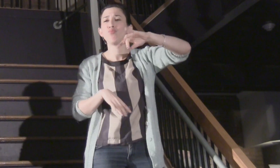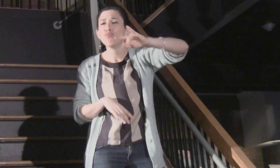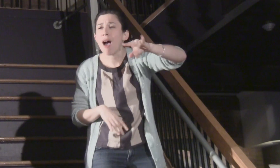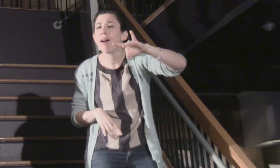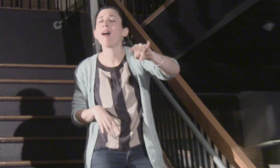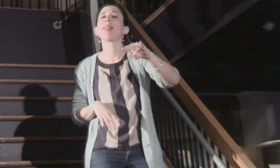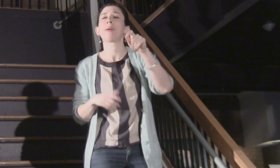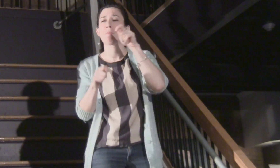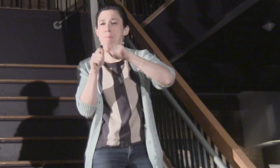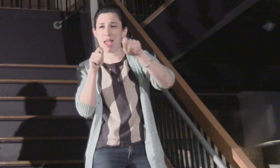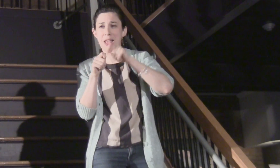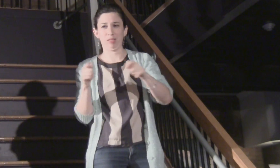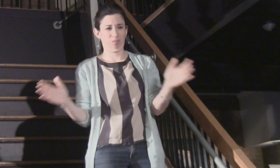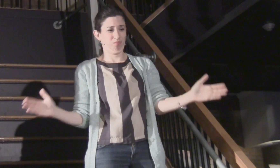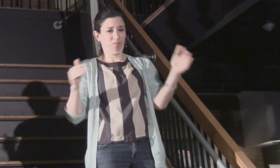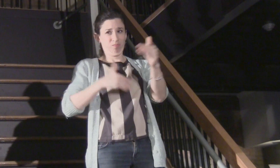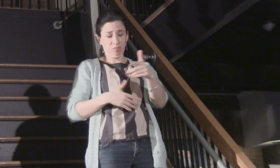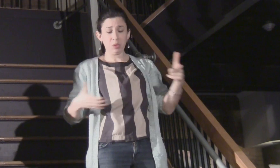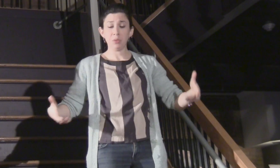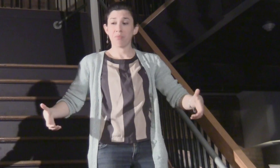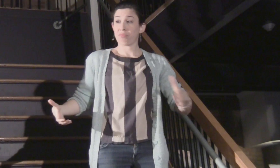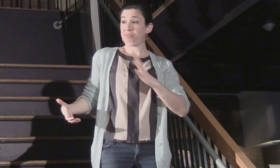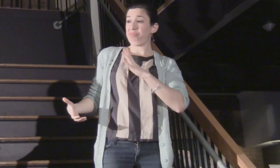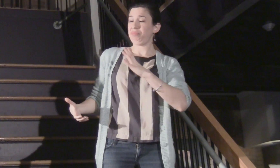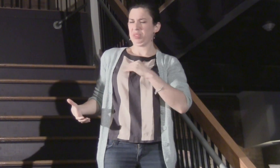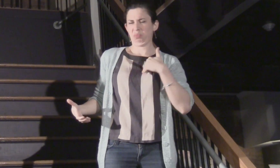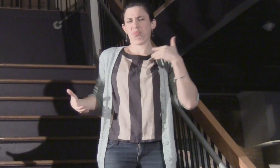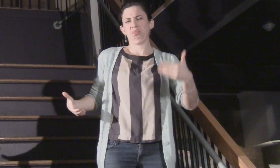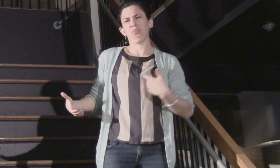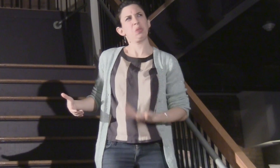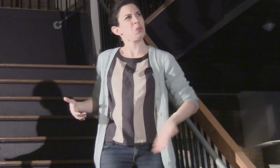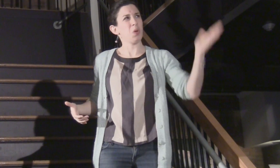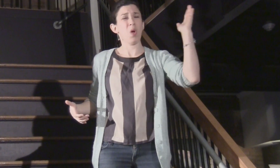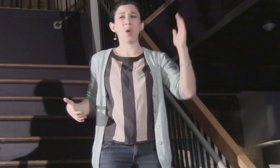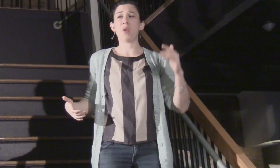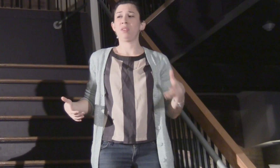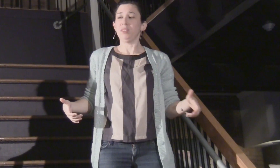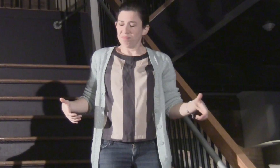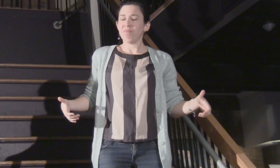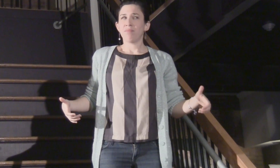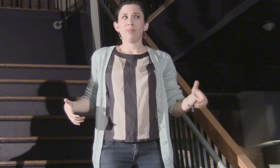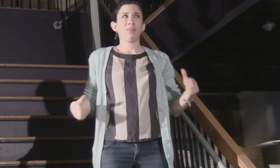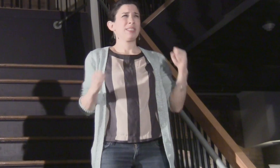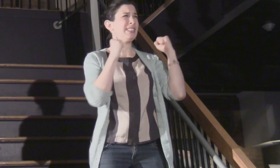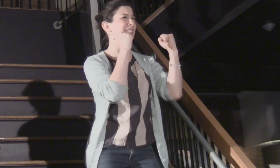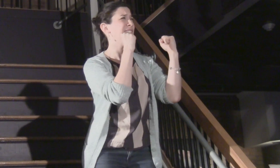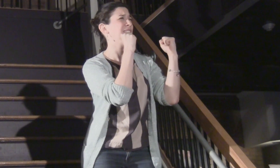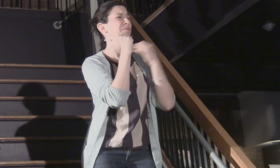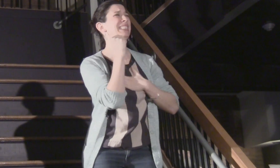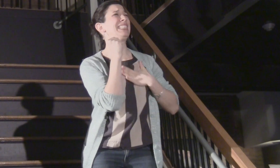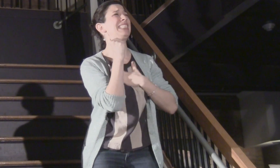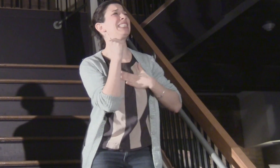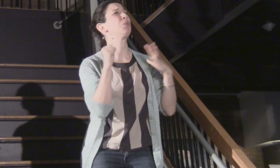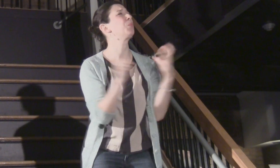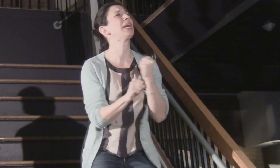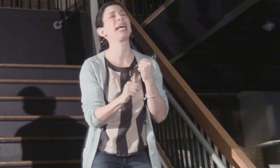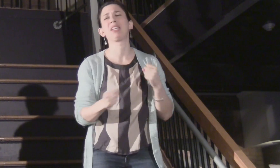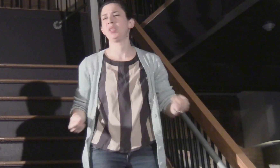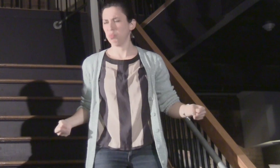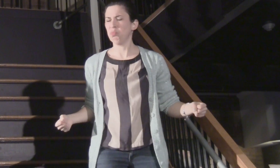a menorah, and matches and lights so we can light the menorah. So he says, okay, please